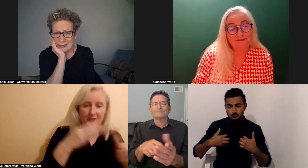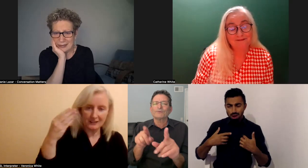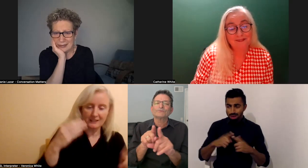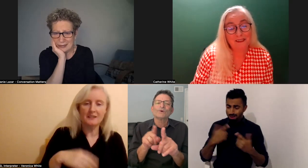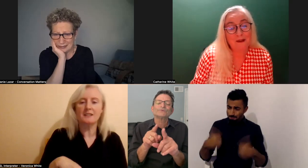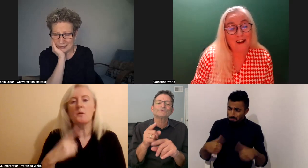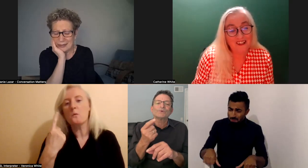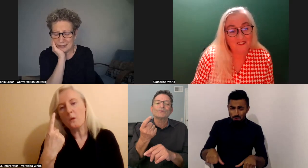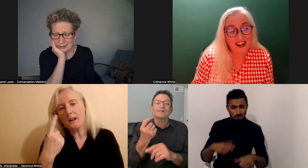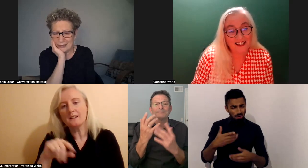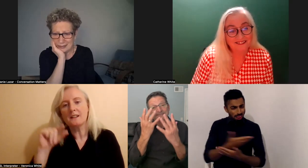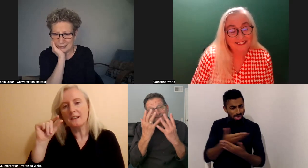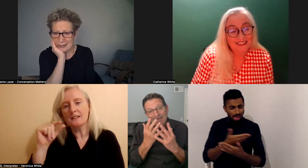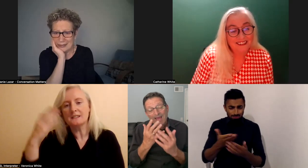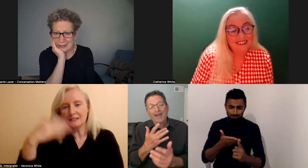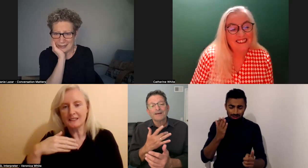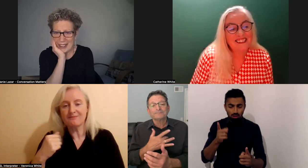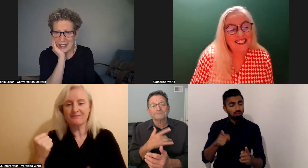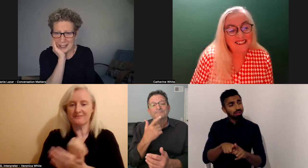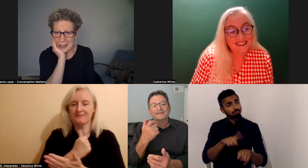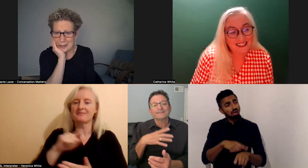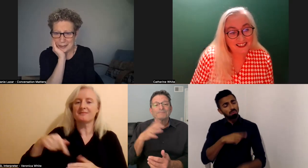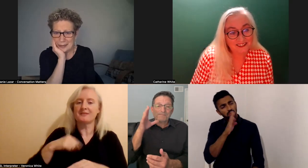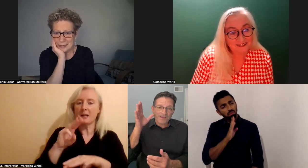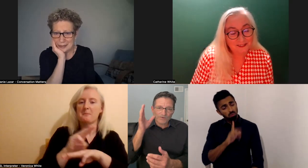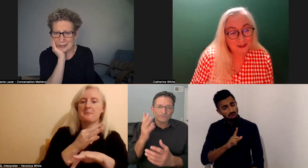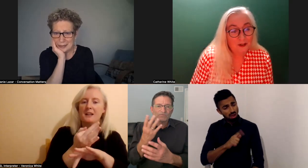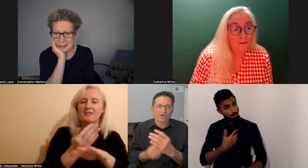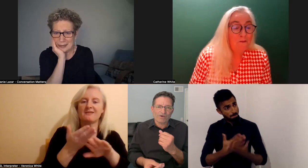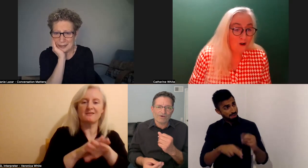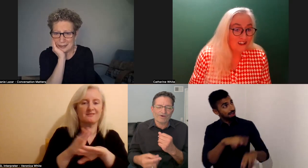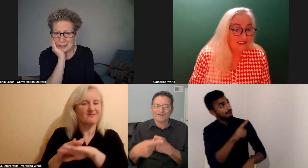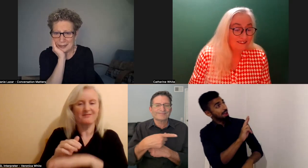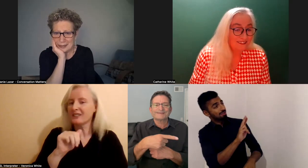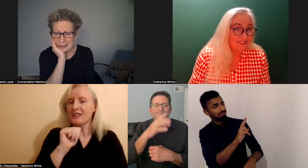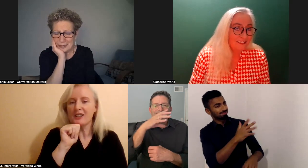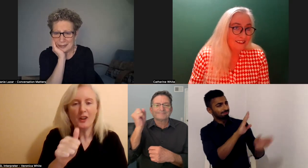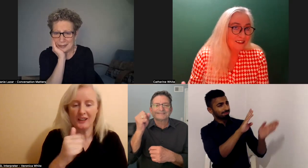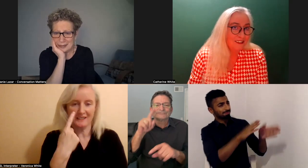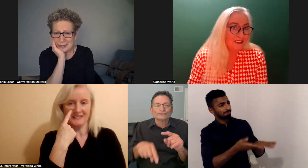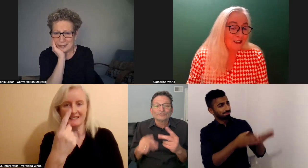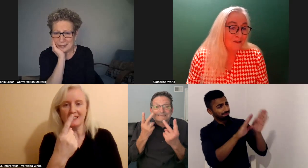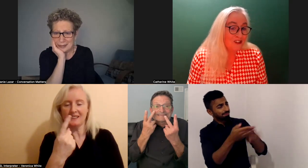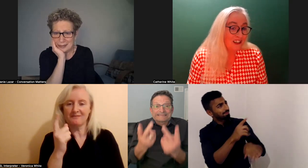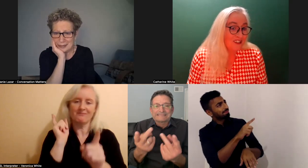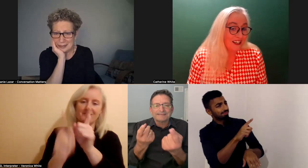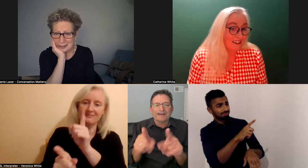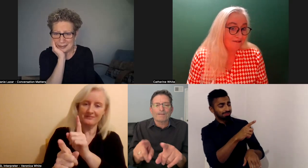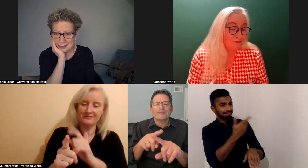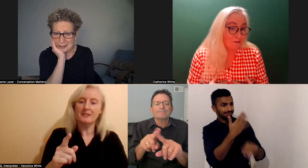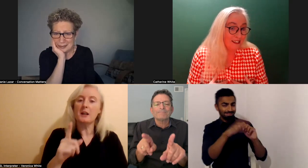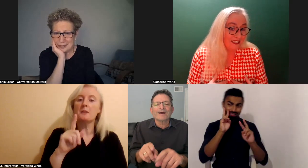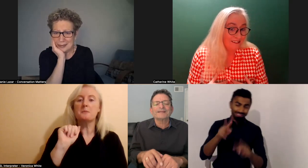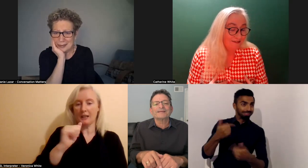because the parents have gone. They didn't get to see it, but their language lives